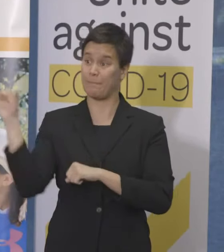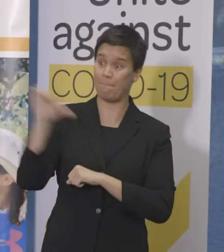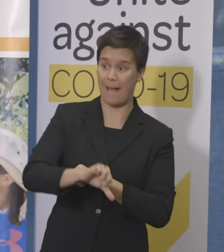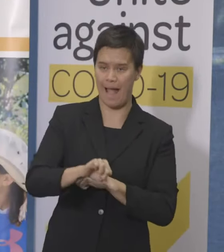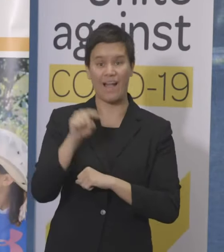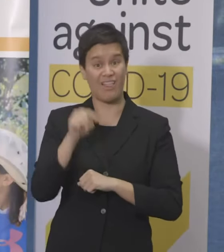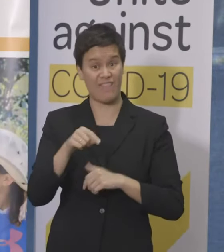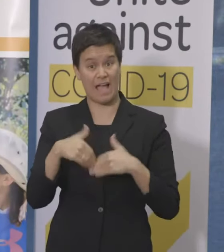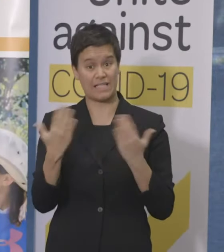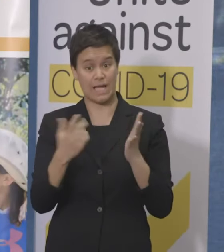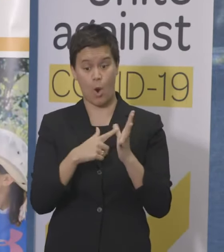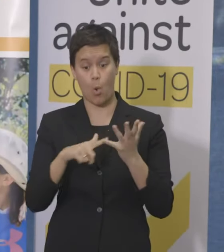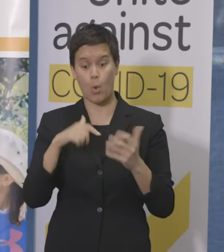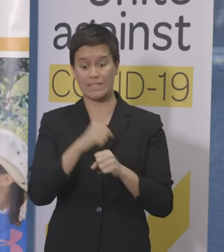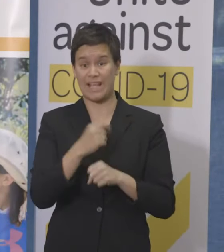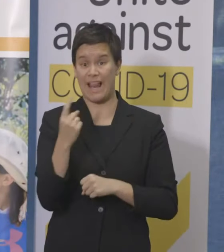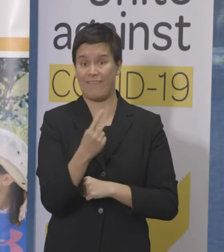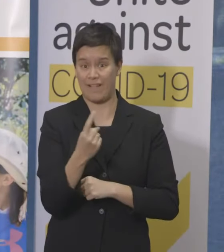tracing team has identified